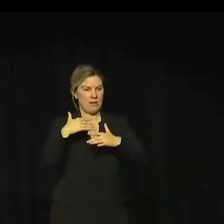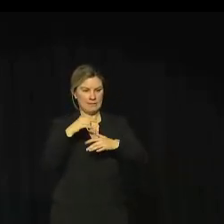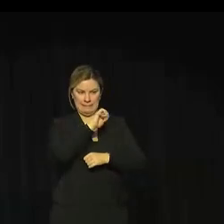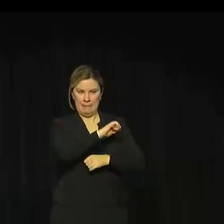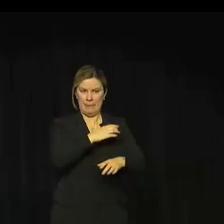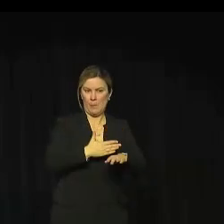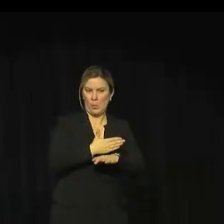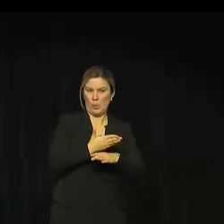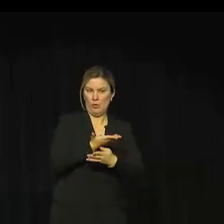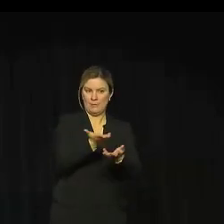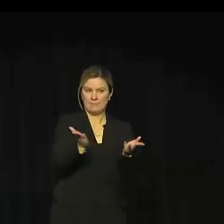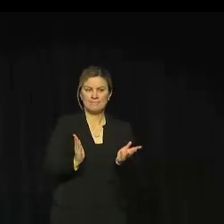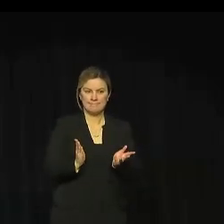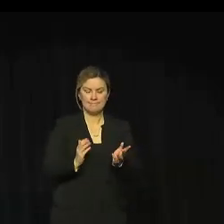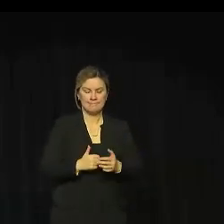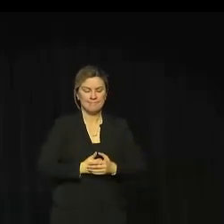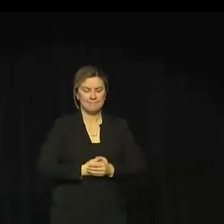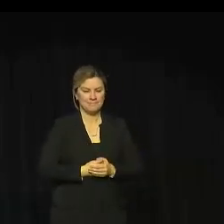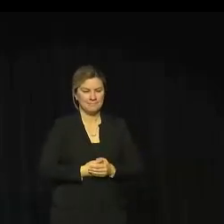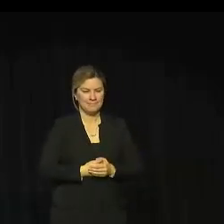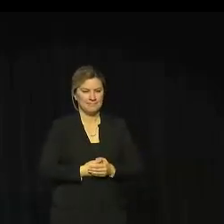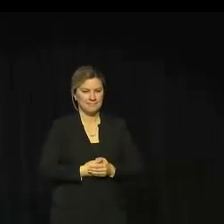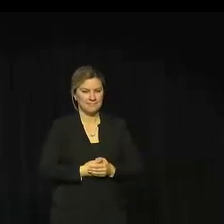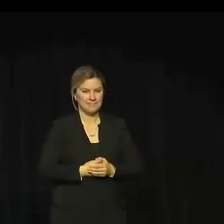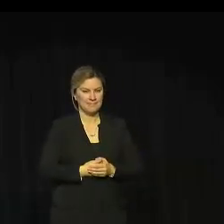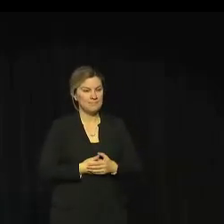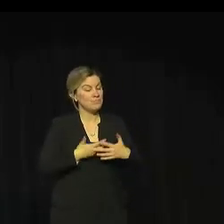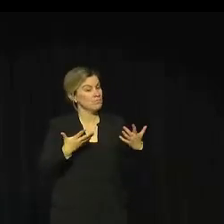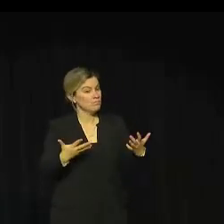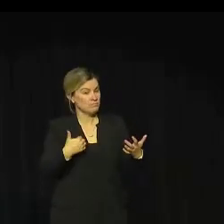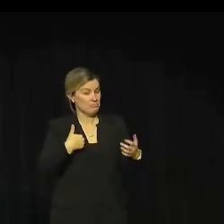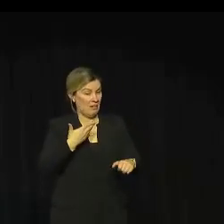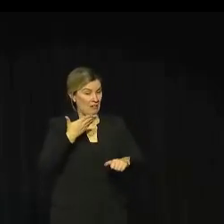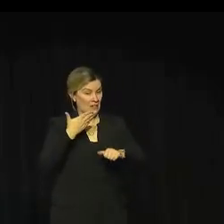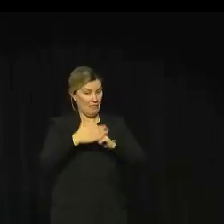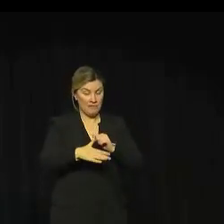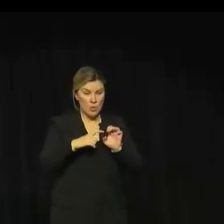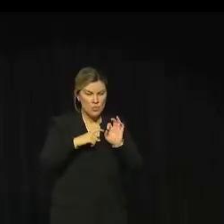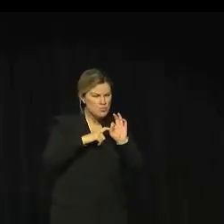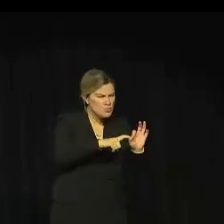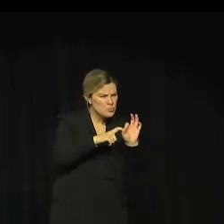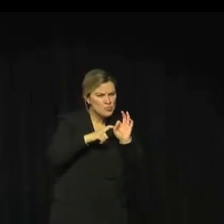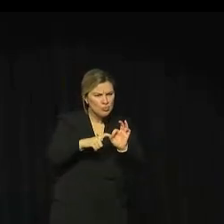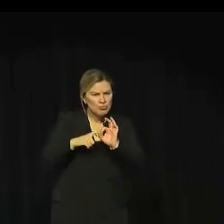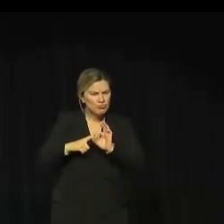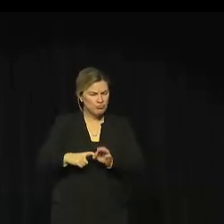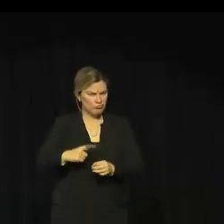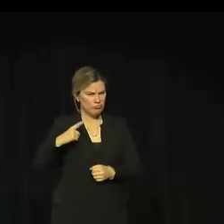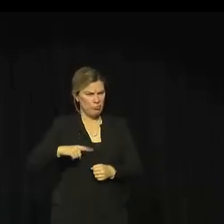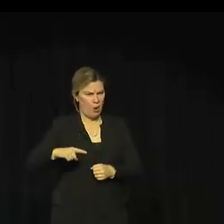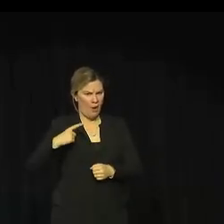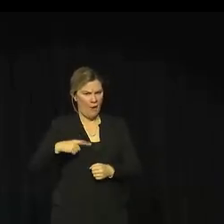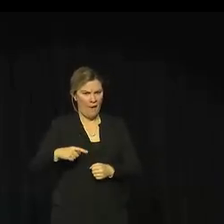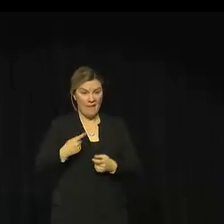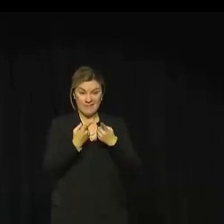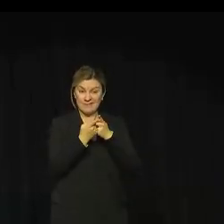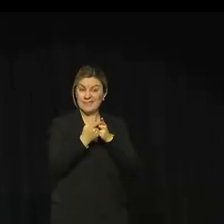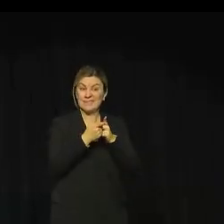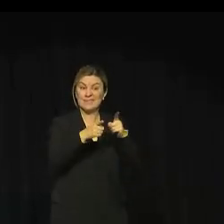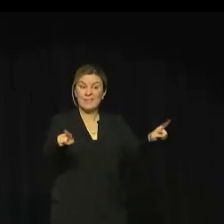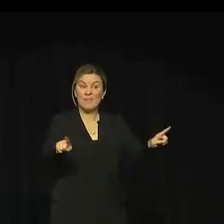served. And so I never asked questions about why in divorce